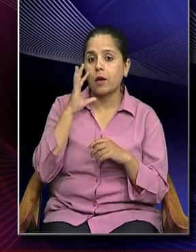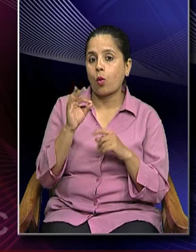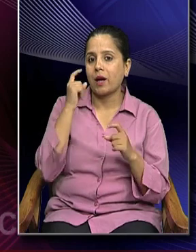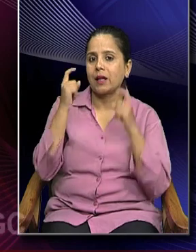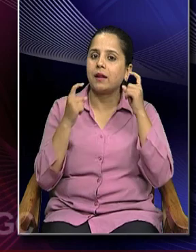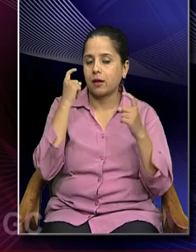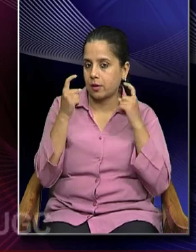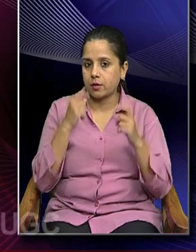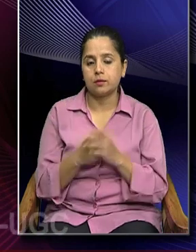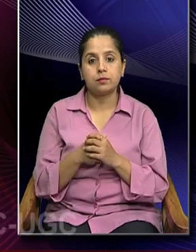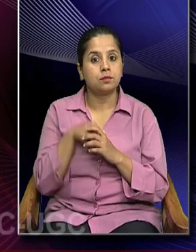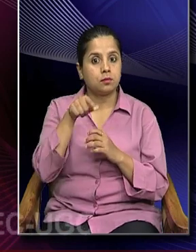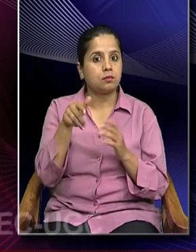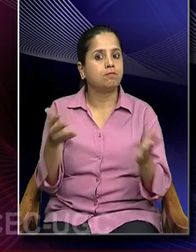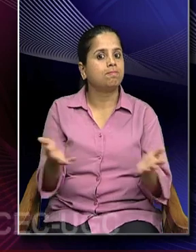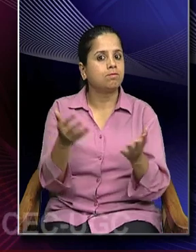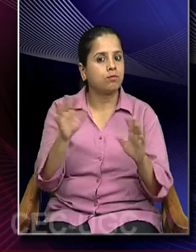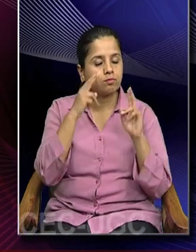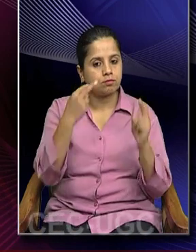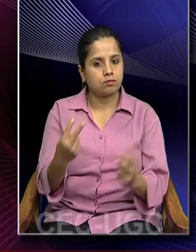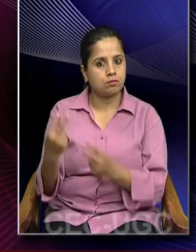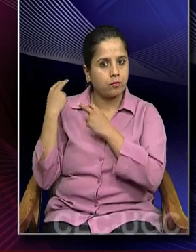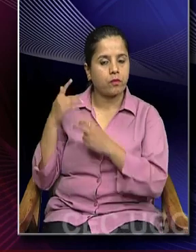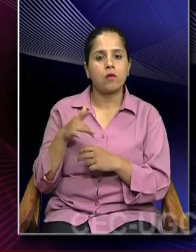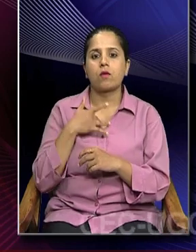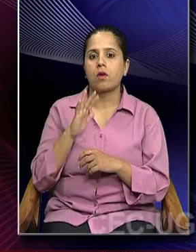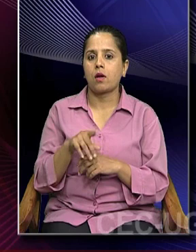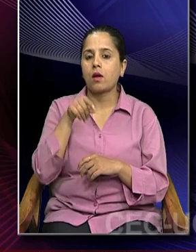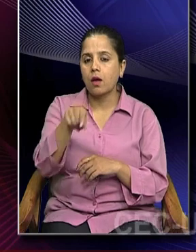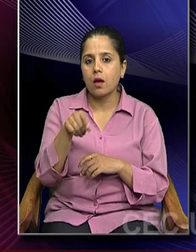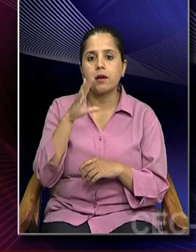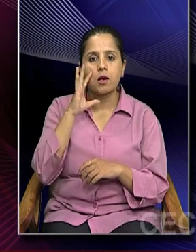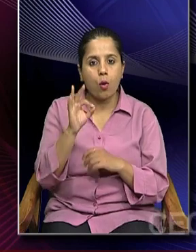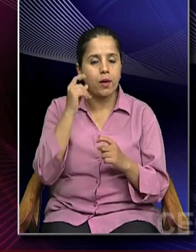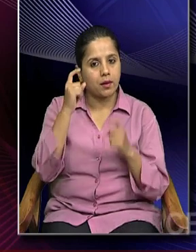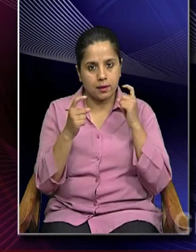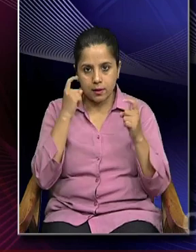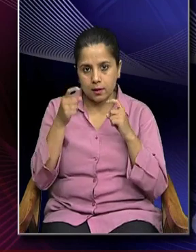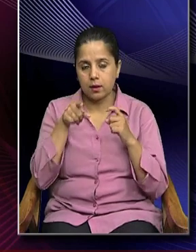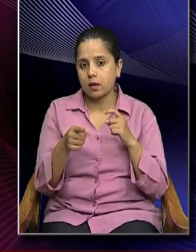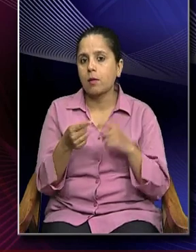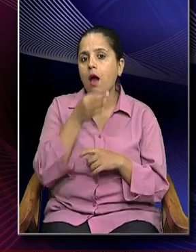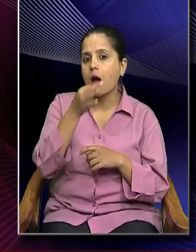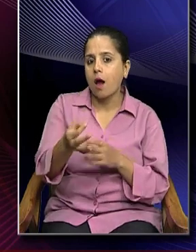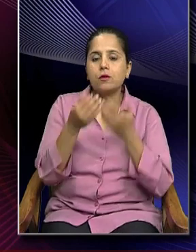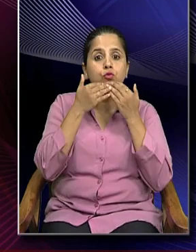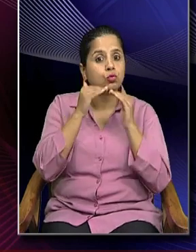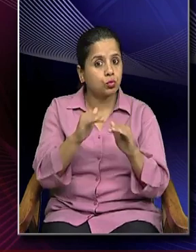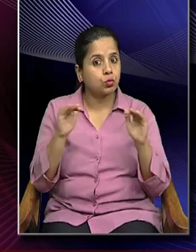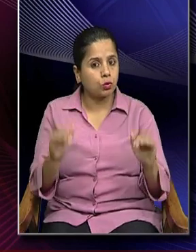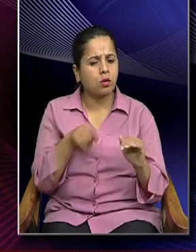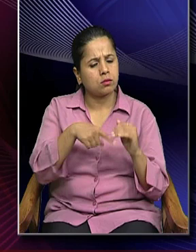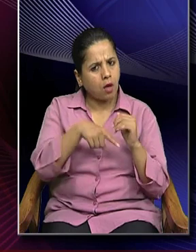thinking. It promotes a reflection and the critical thinking by asking the students